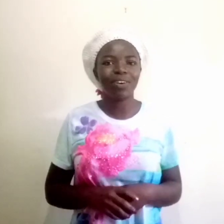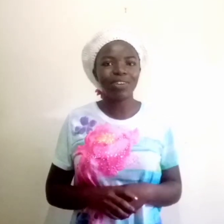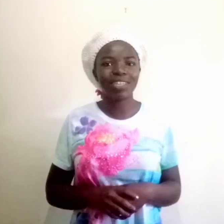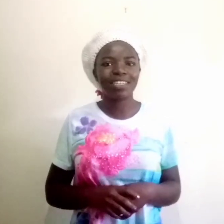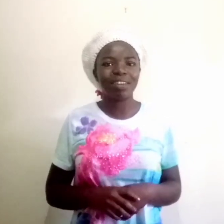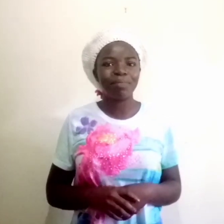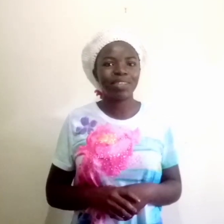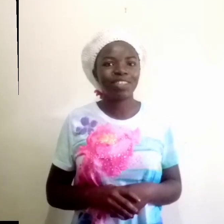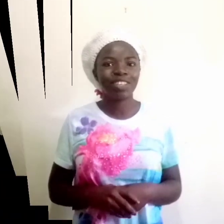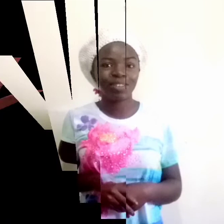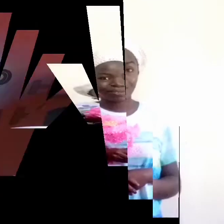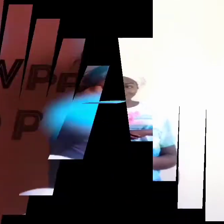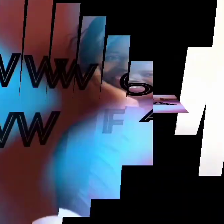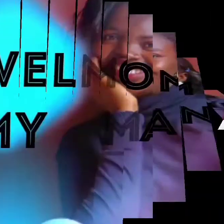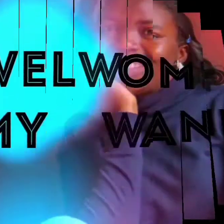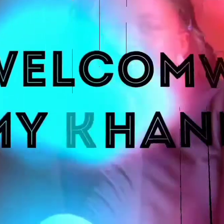Old Testament too.